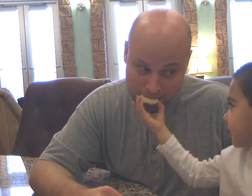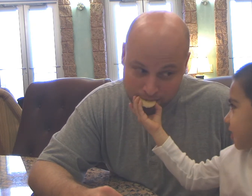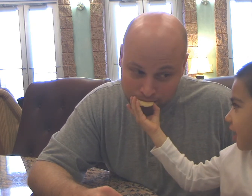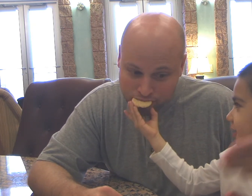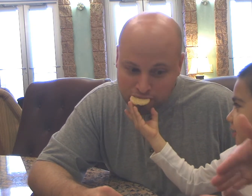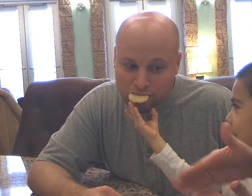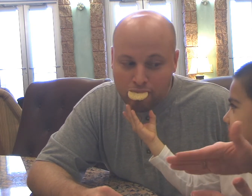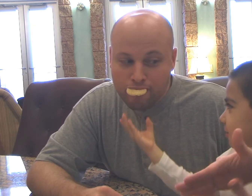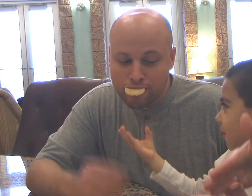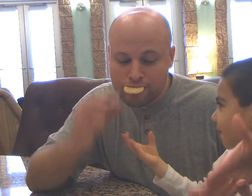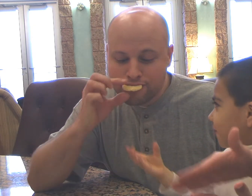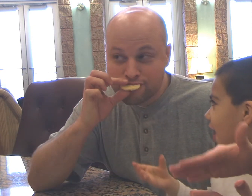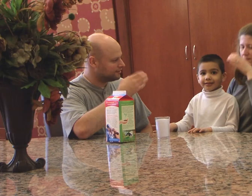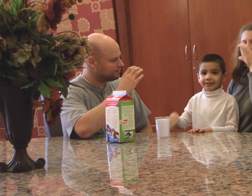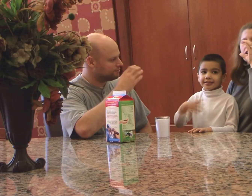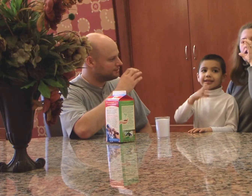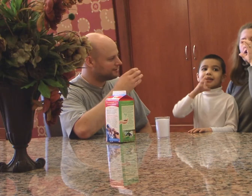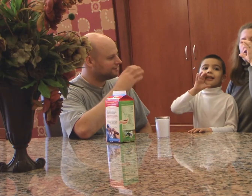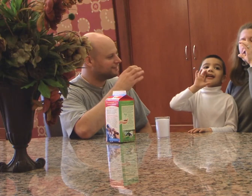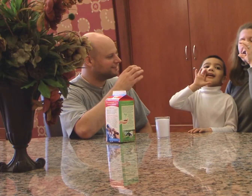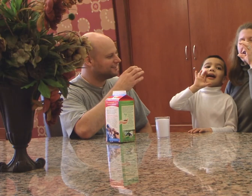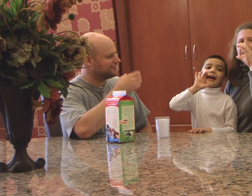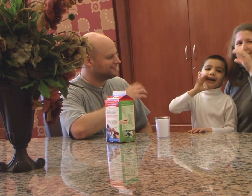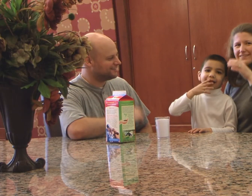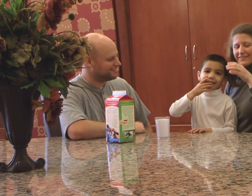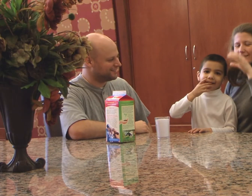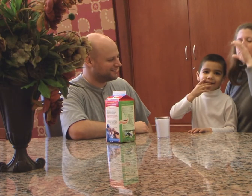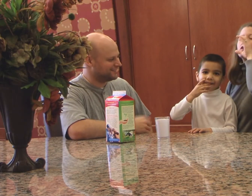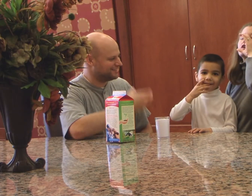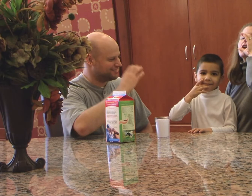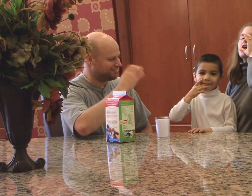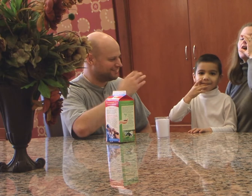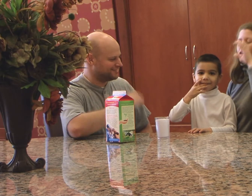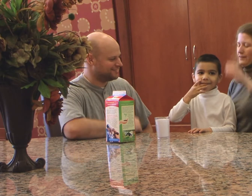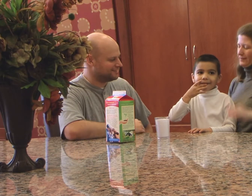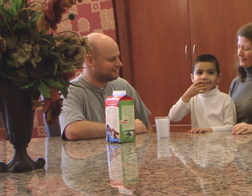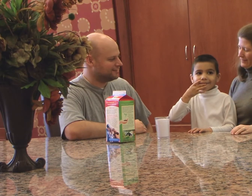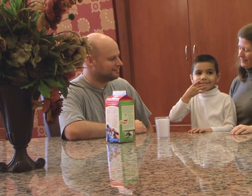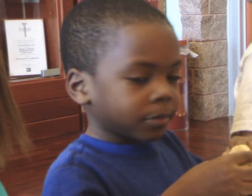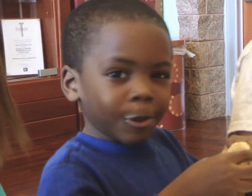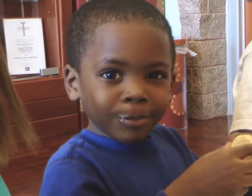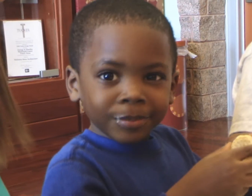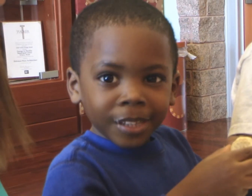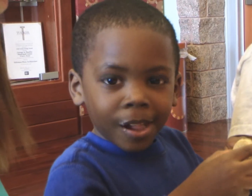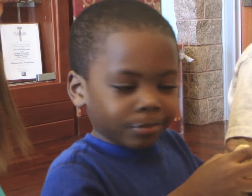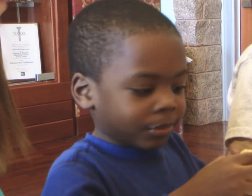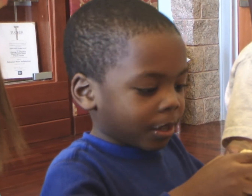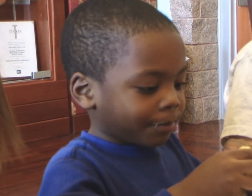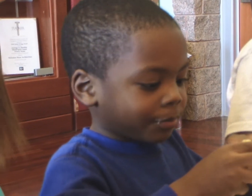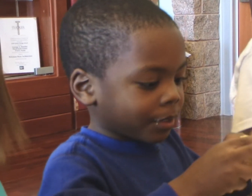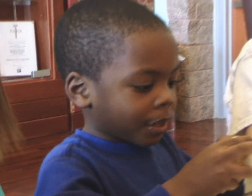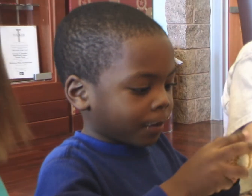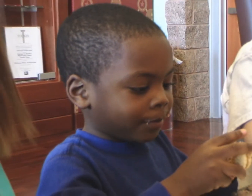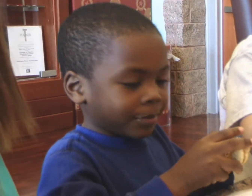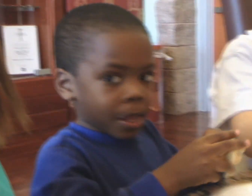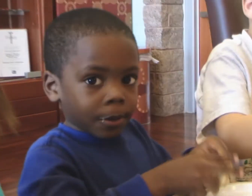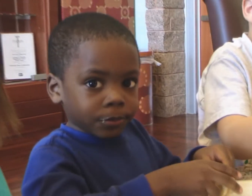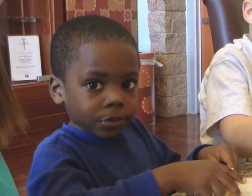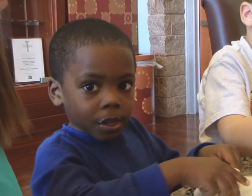cookies. I like to drink, drink, drink, drink my milk. I